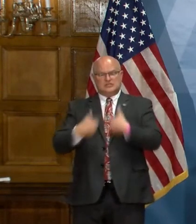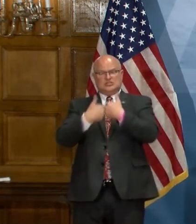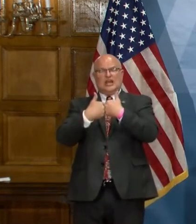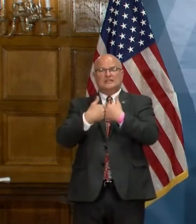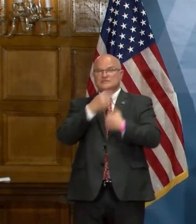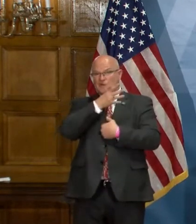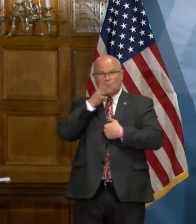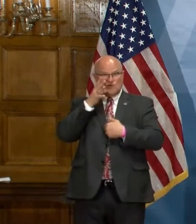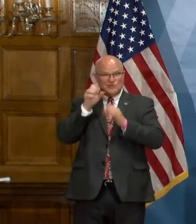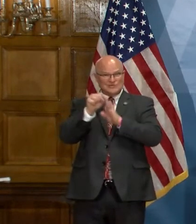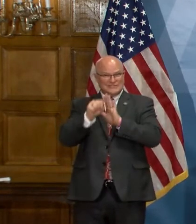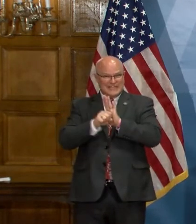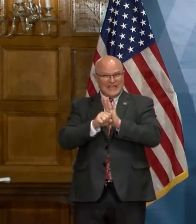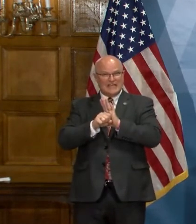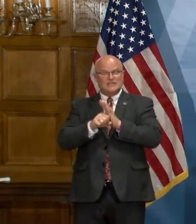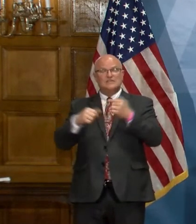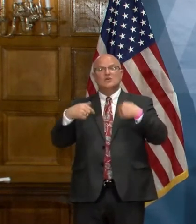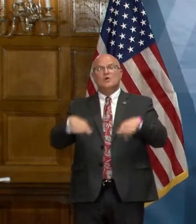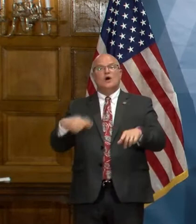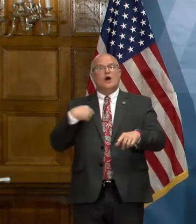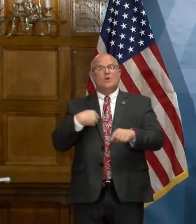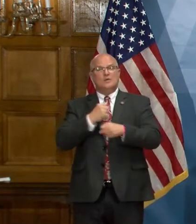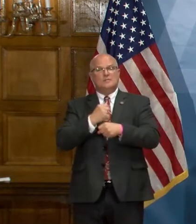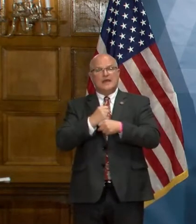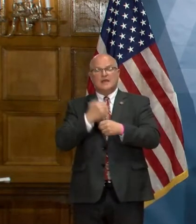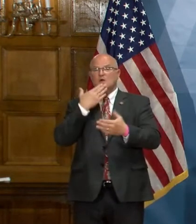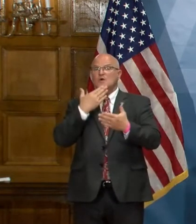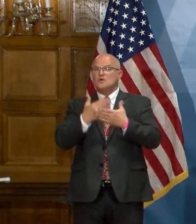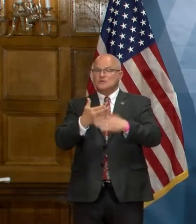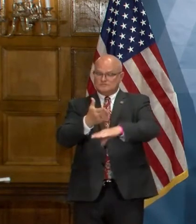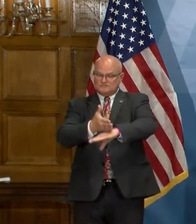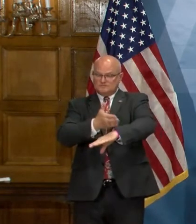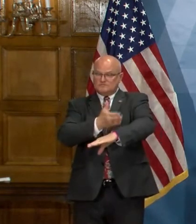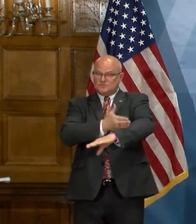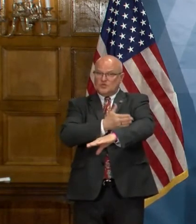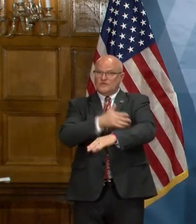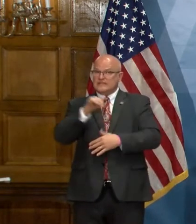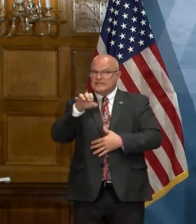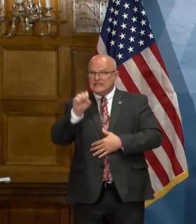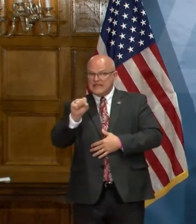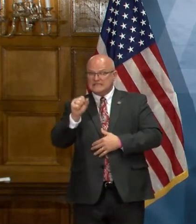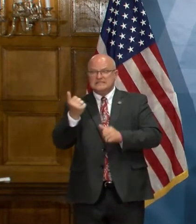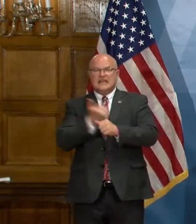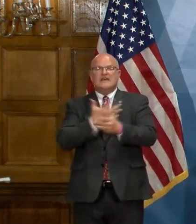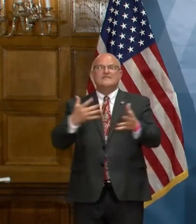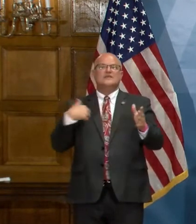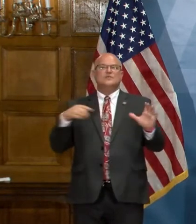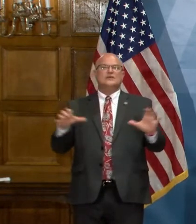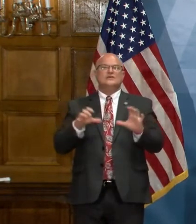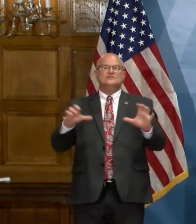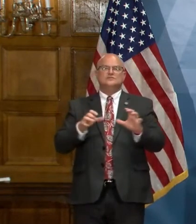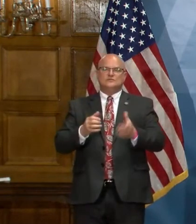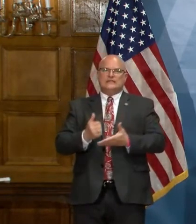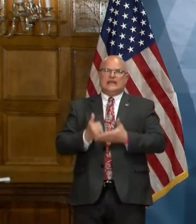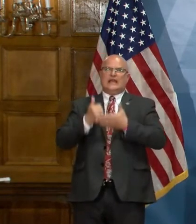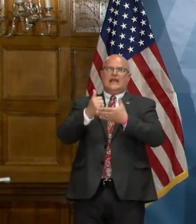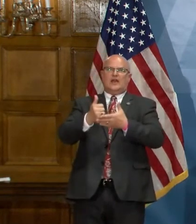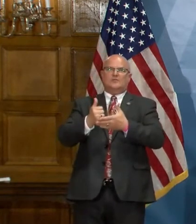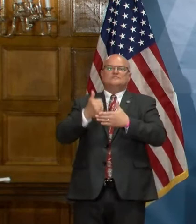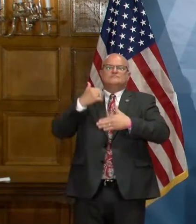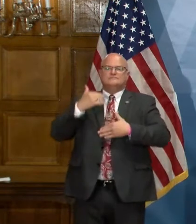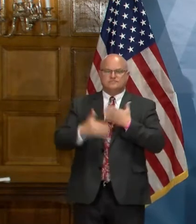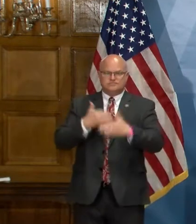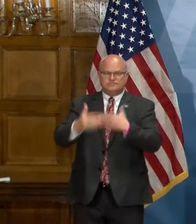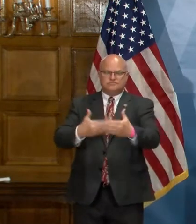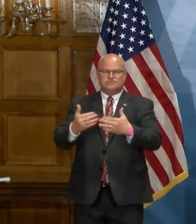rural state. And so while we're making a great deal of progress there, everything we can do to accelerate that, and so